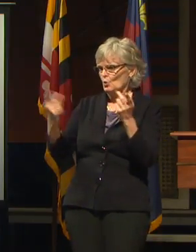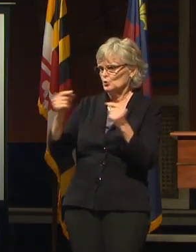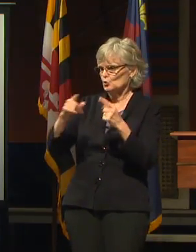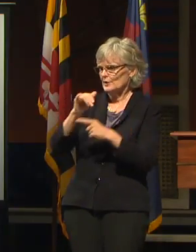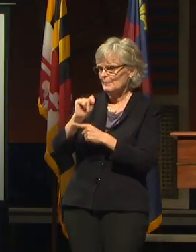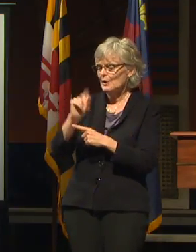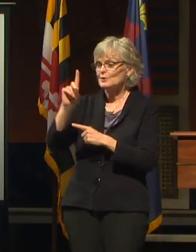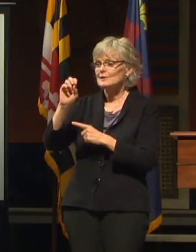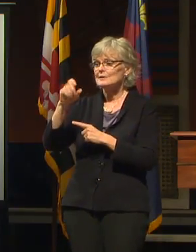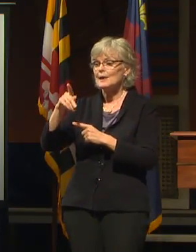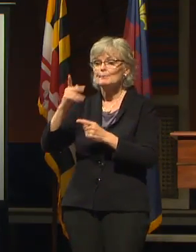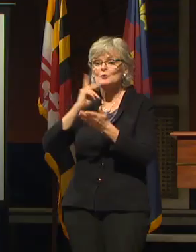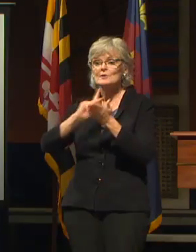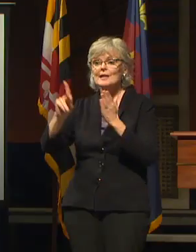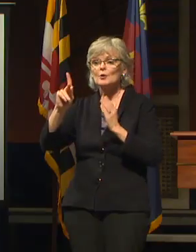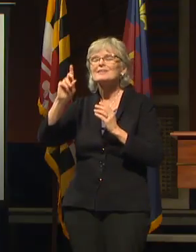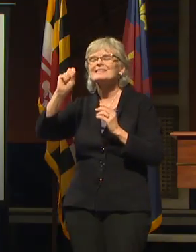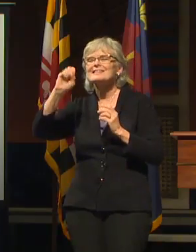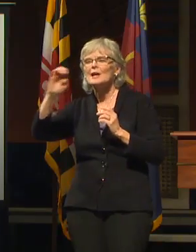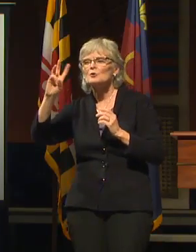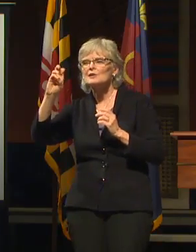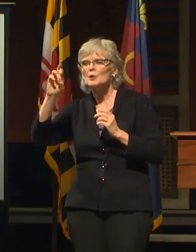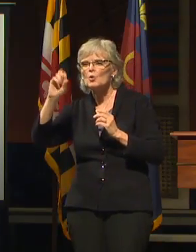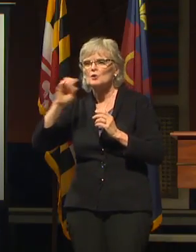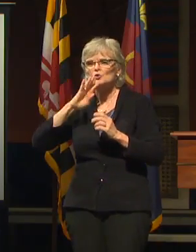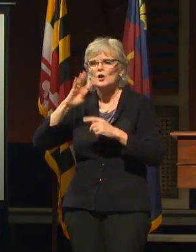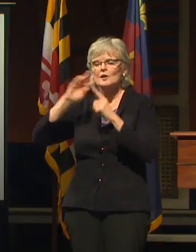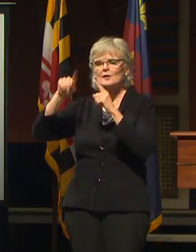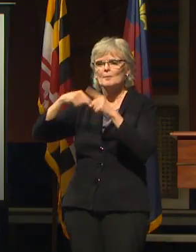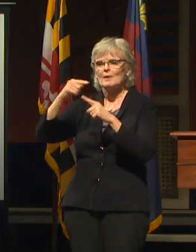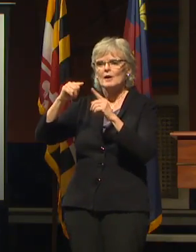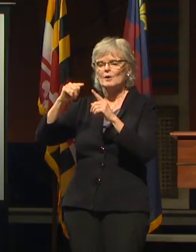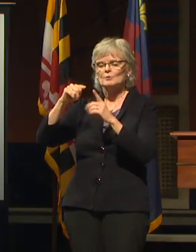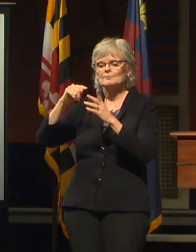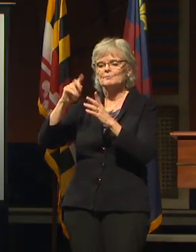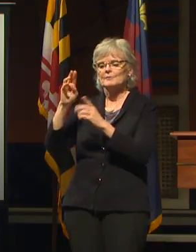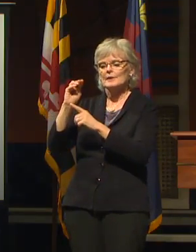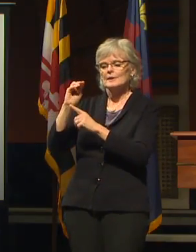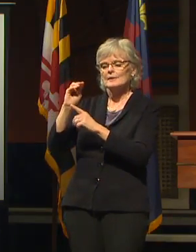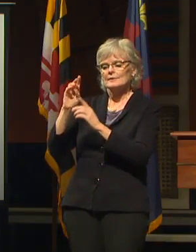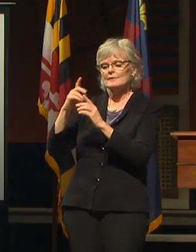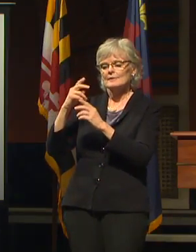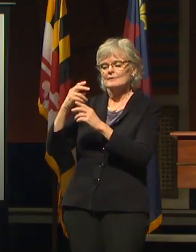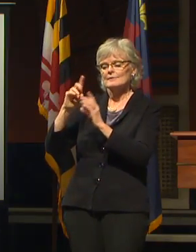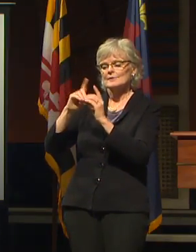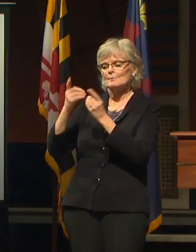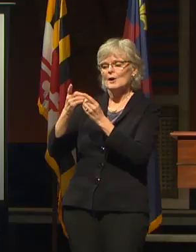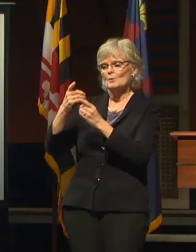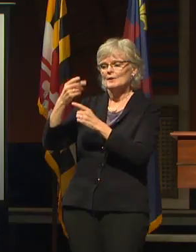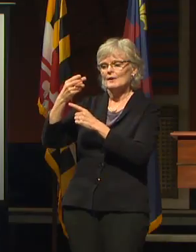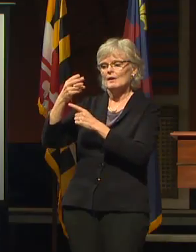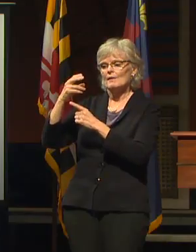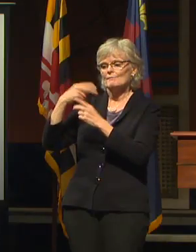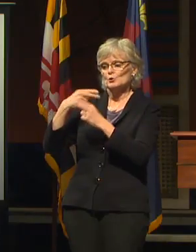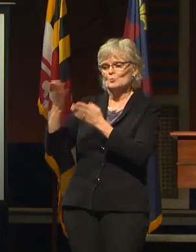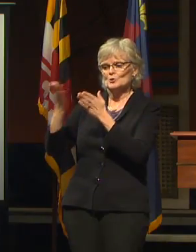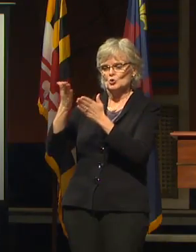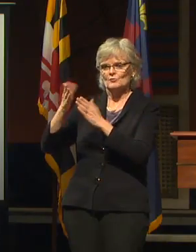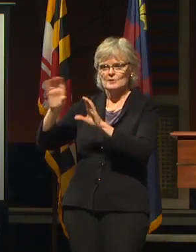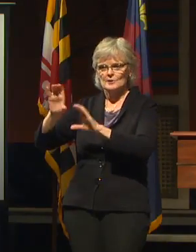Deputy Secretary Walters will talk about the work the Maryland Department of Health and the Department of Human Services is doing on both